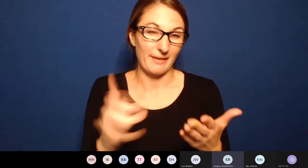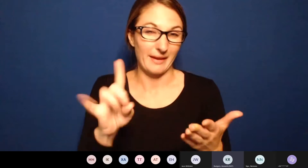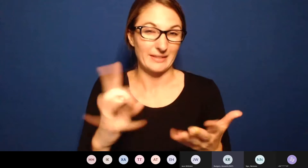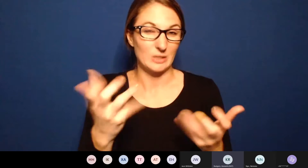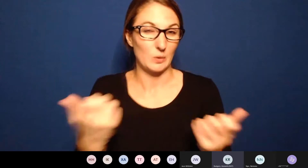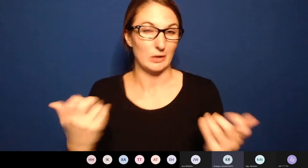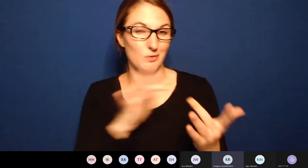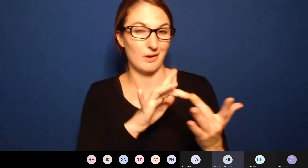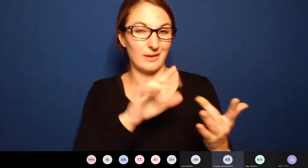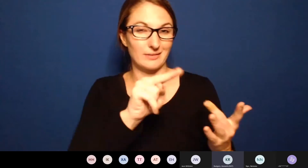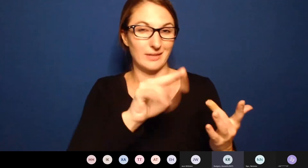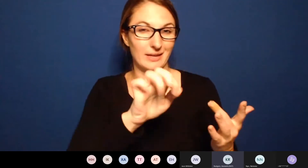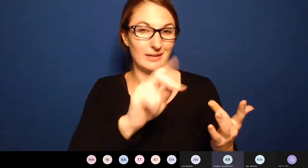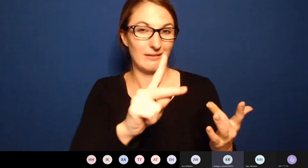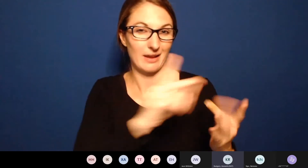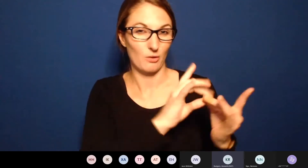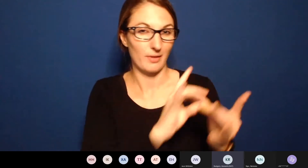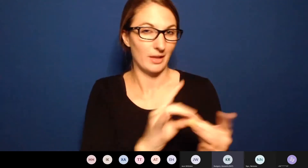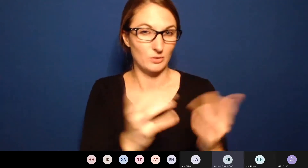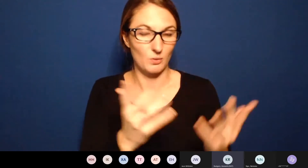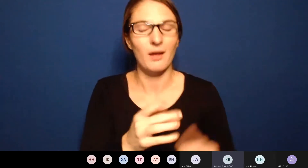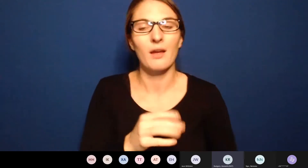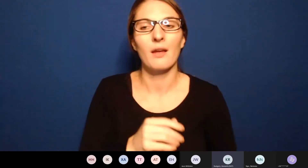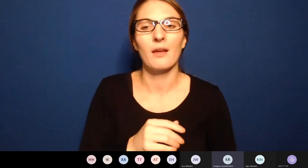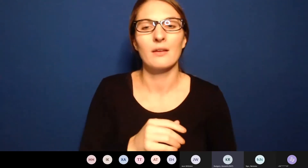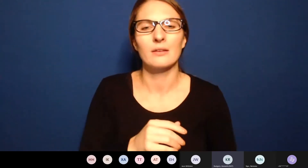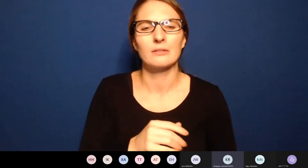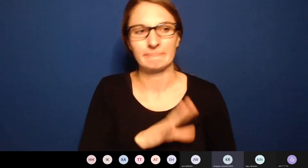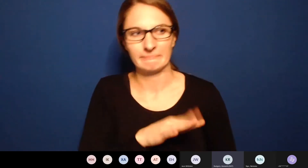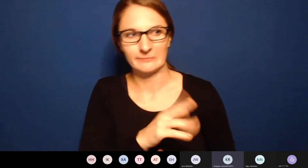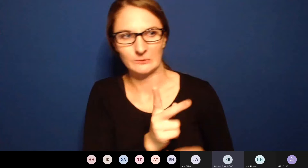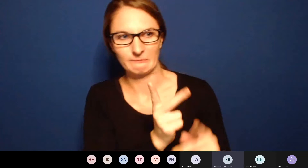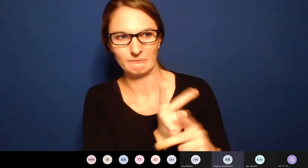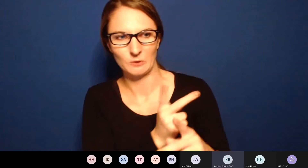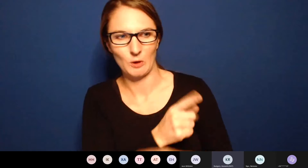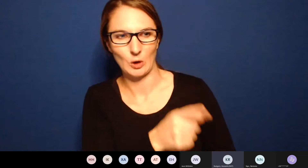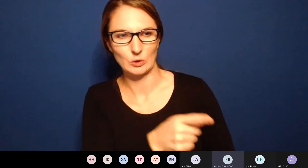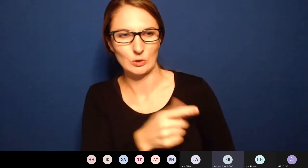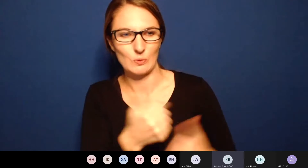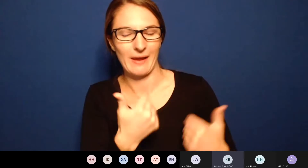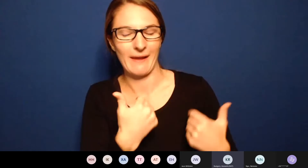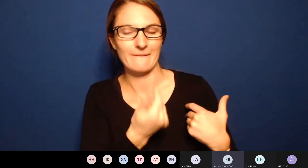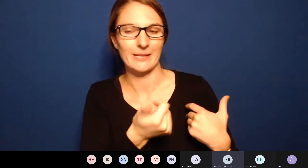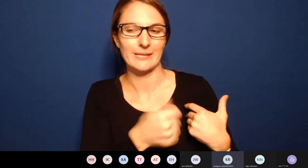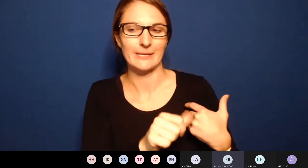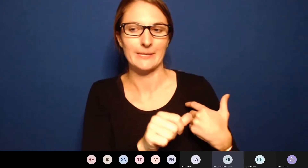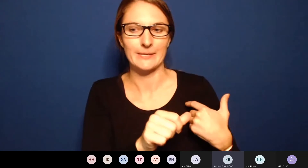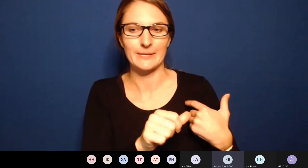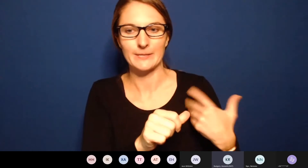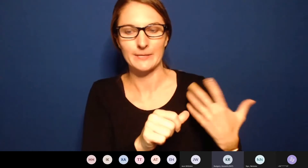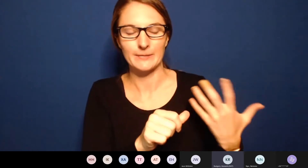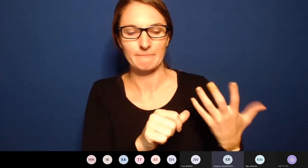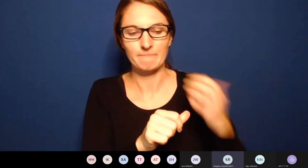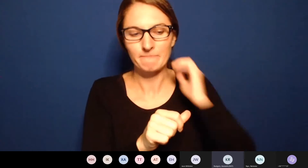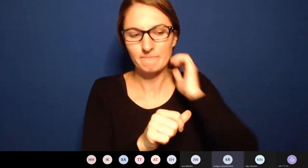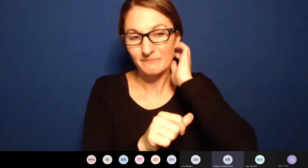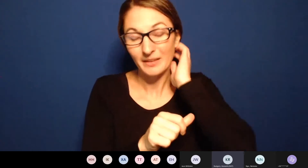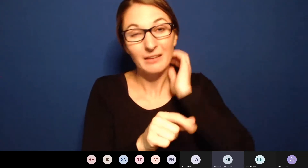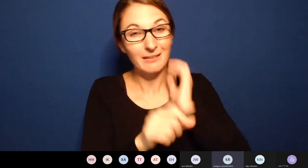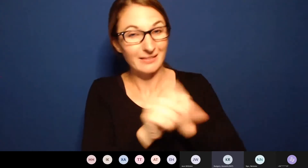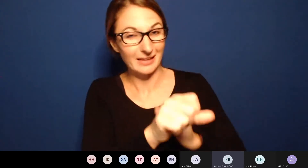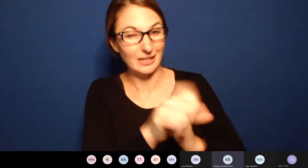Nick about is to figure out if he has any capacity while he may be on parental